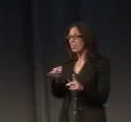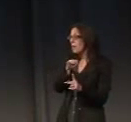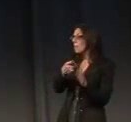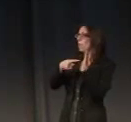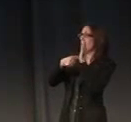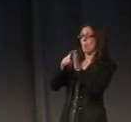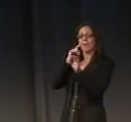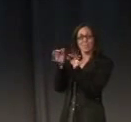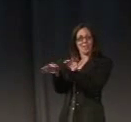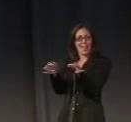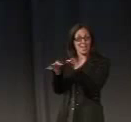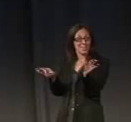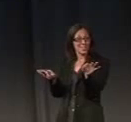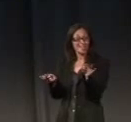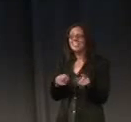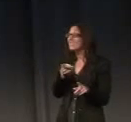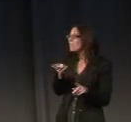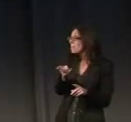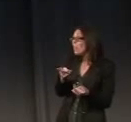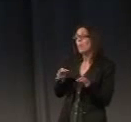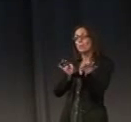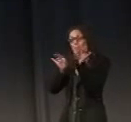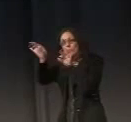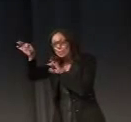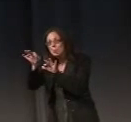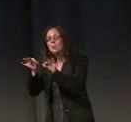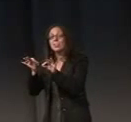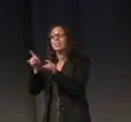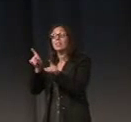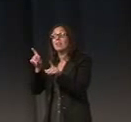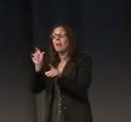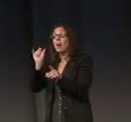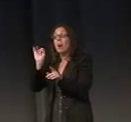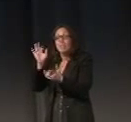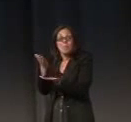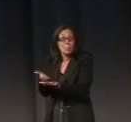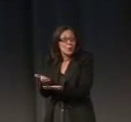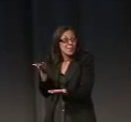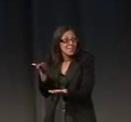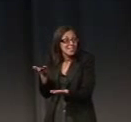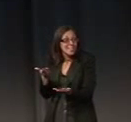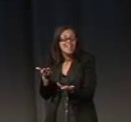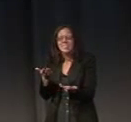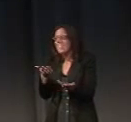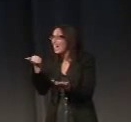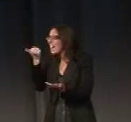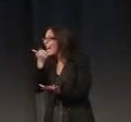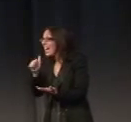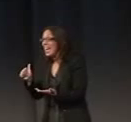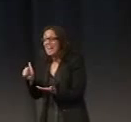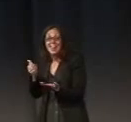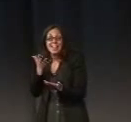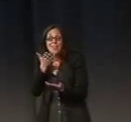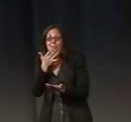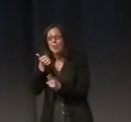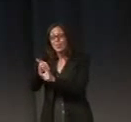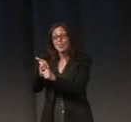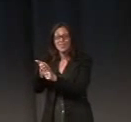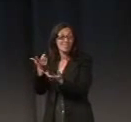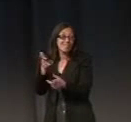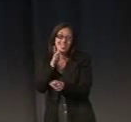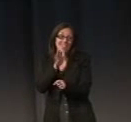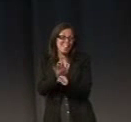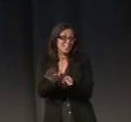games, and as such, description of a proof of a color is always by necessity insufficient.